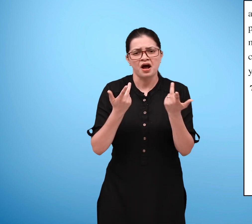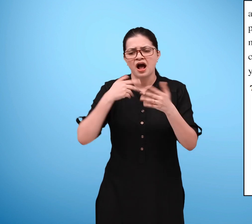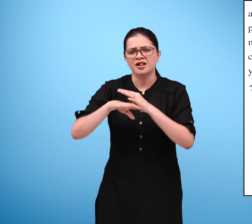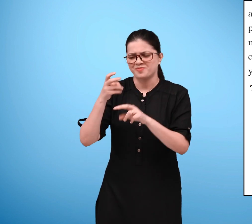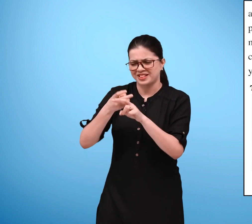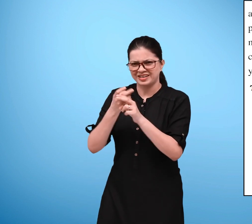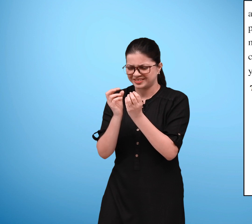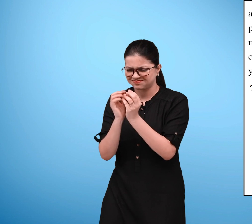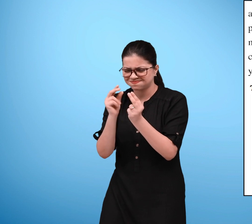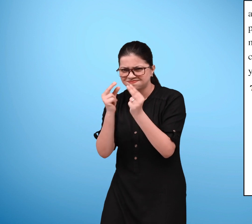a piece of stone,